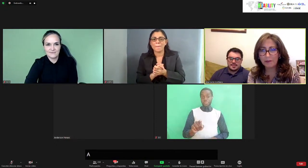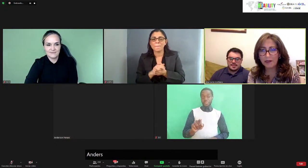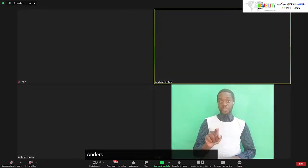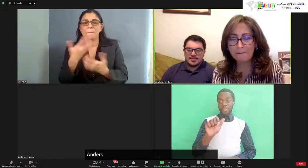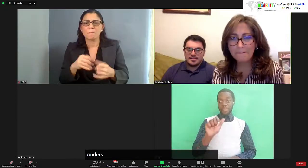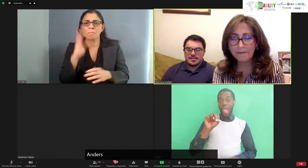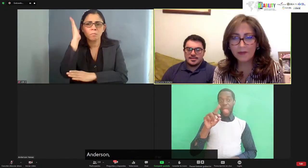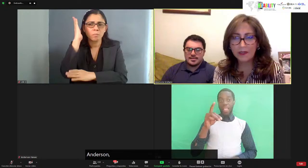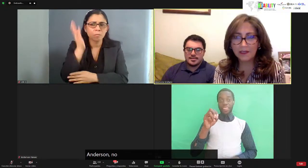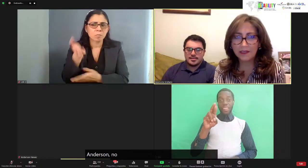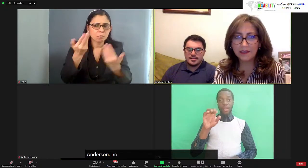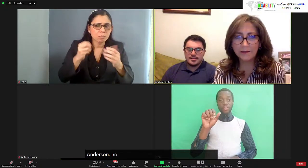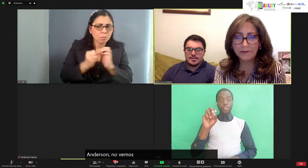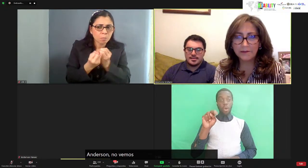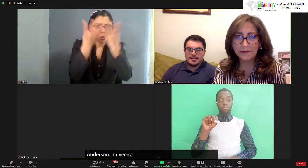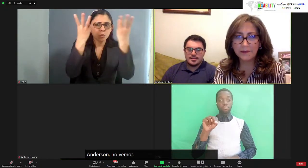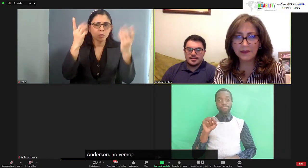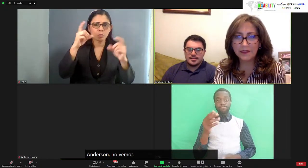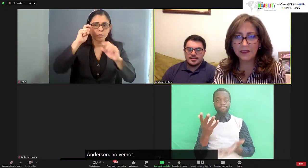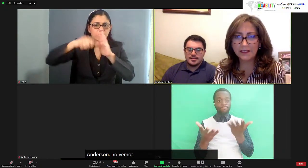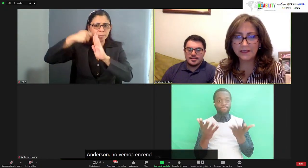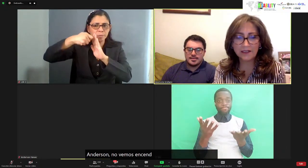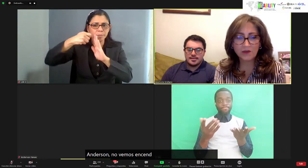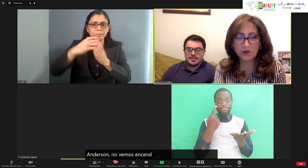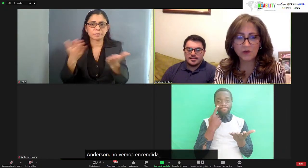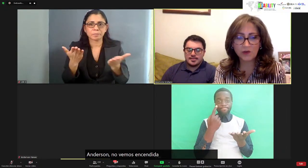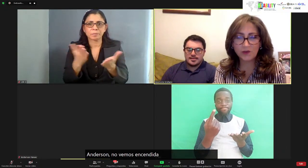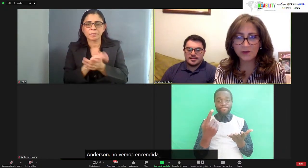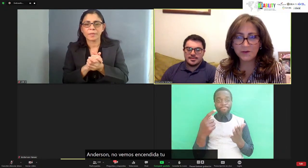anderson we do not see your camera